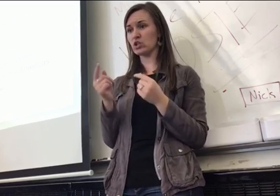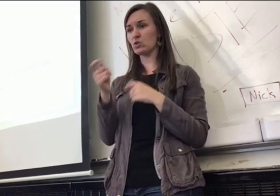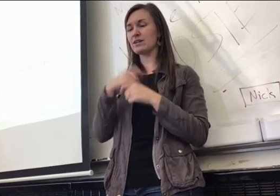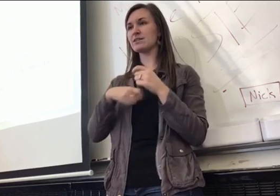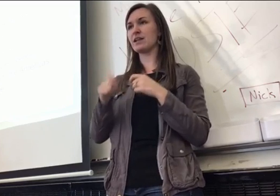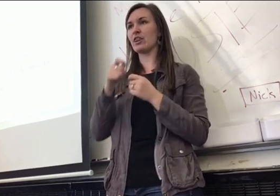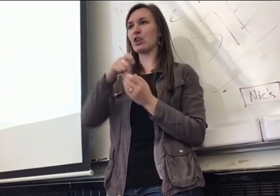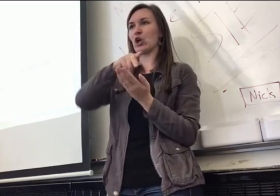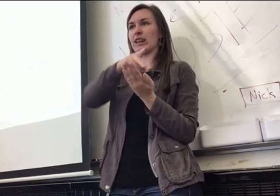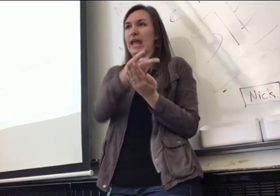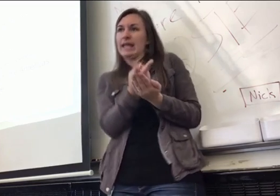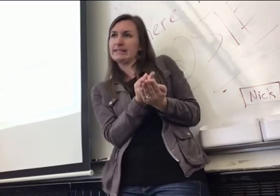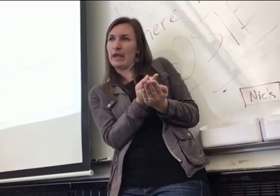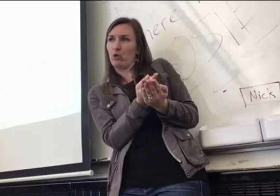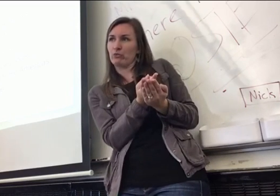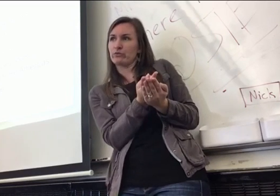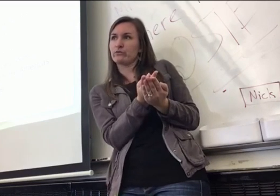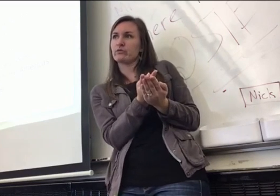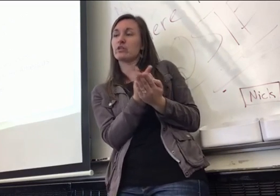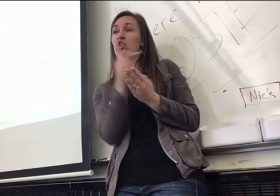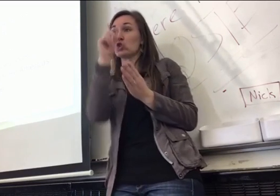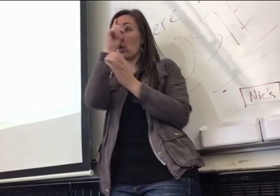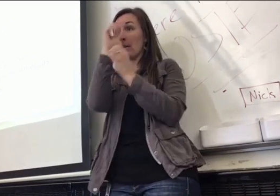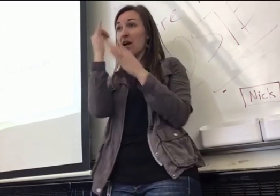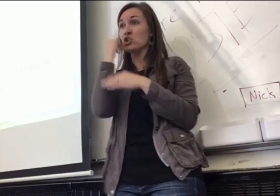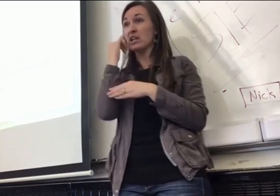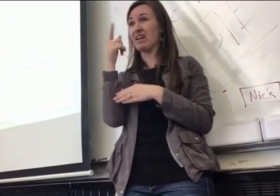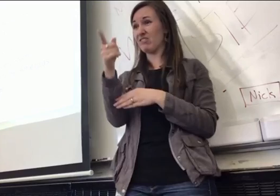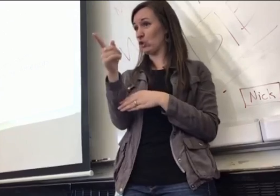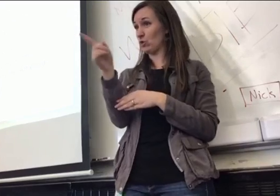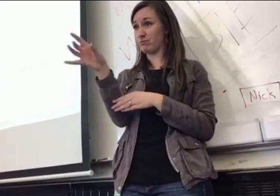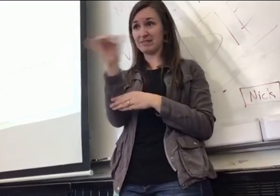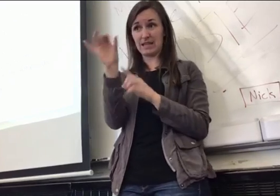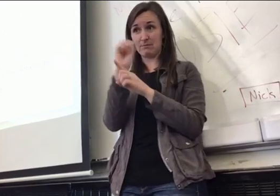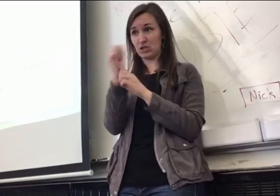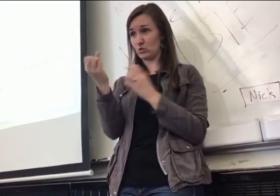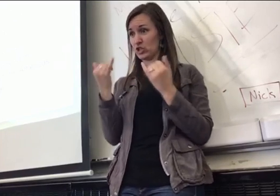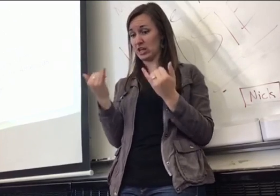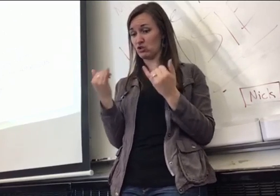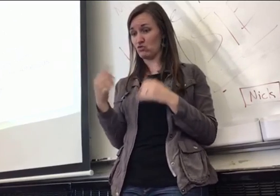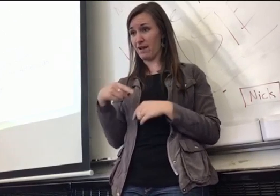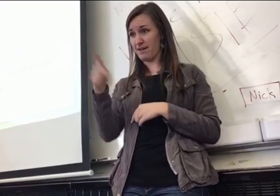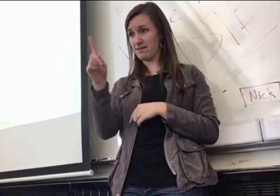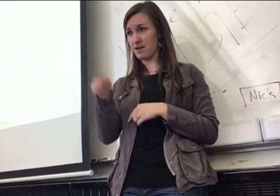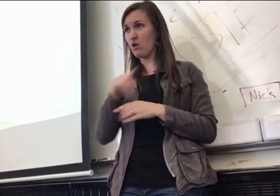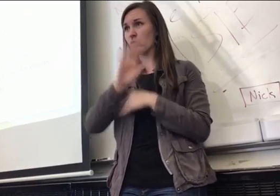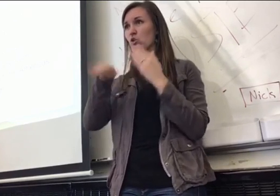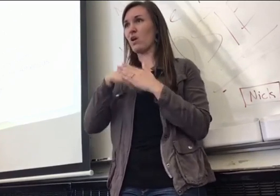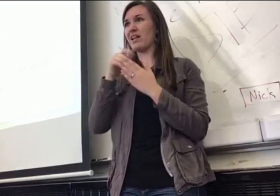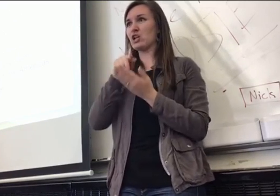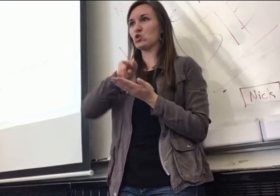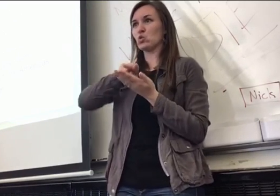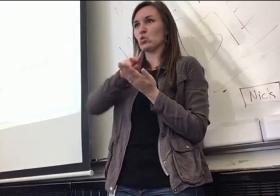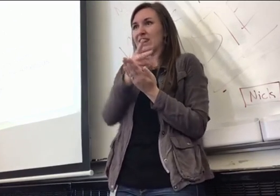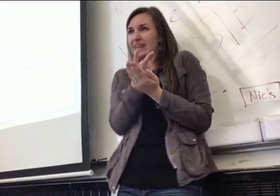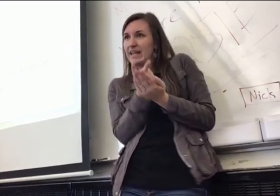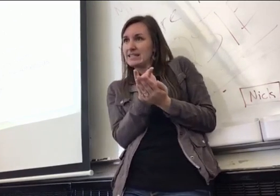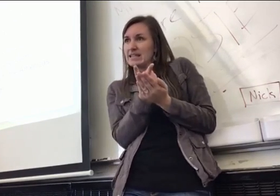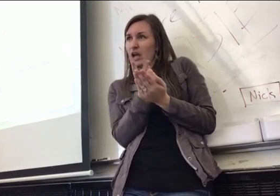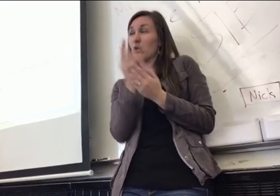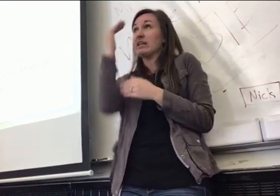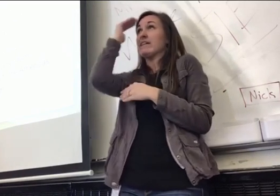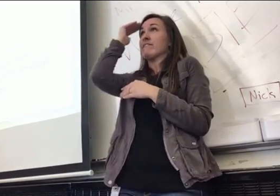Laying down. So imagine if you guys were sitting just like in the same space, all had to lay down. The ceiling